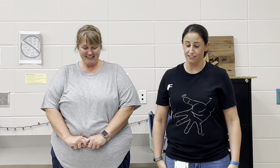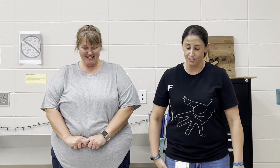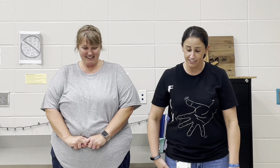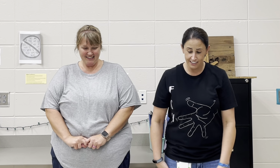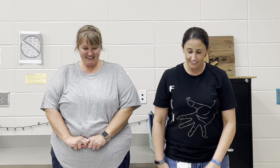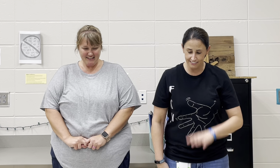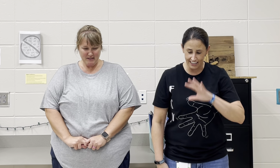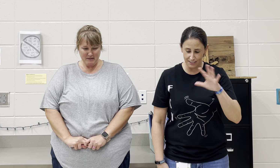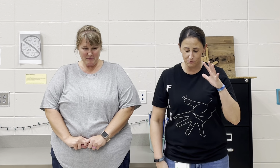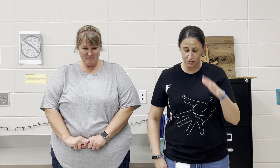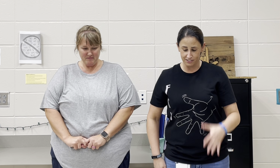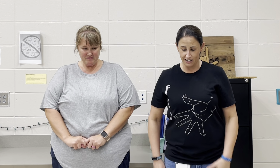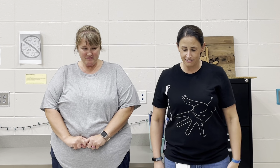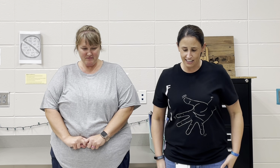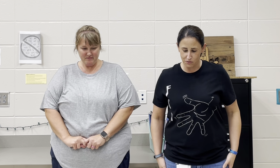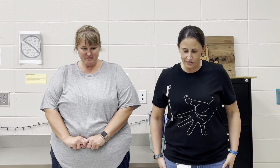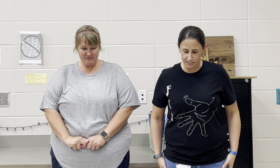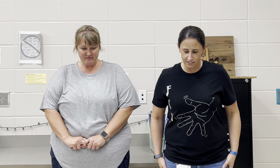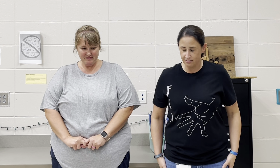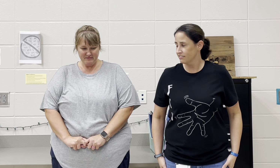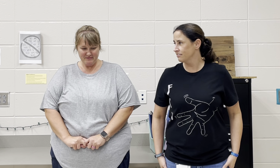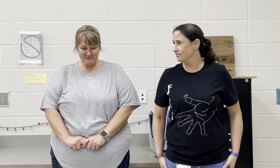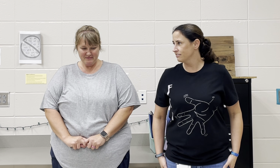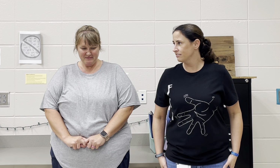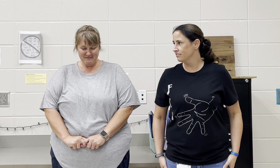cover that we're not that weird.